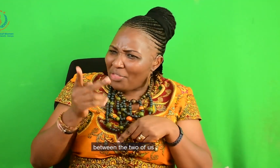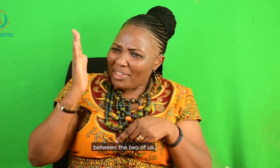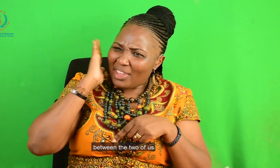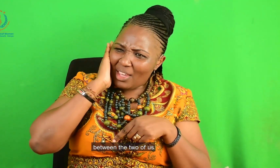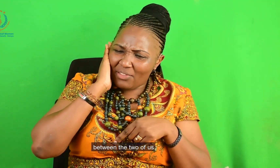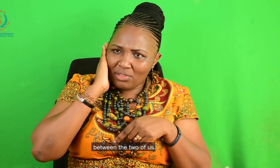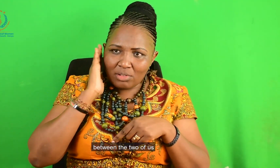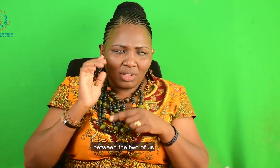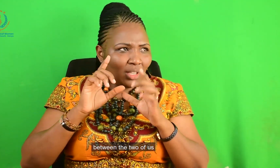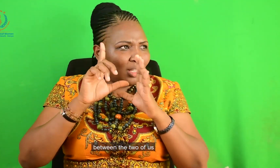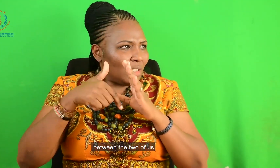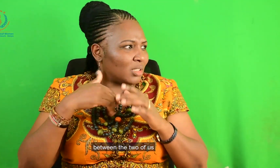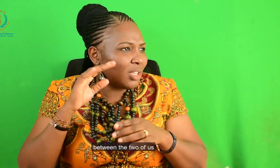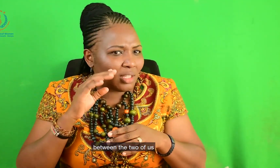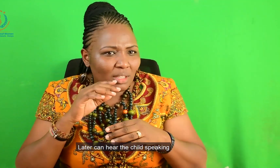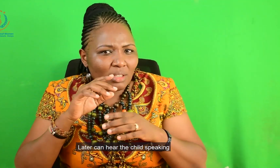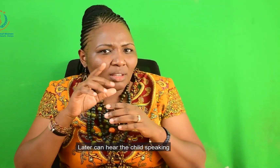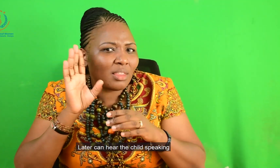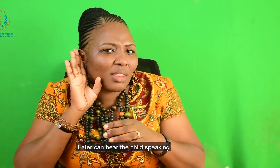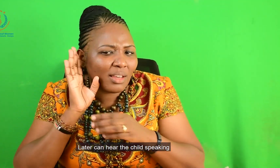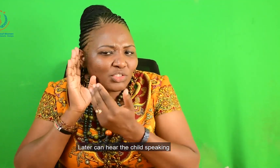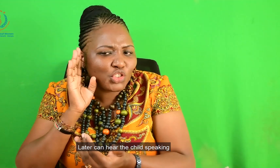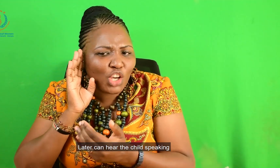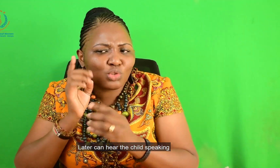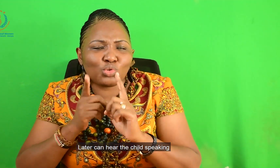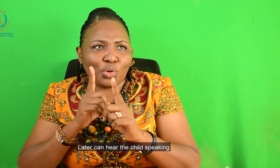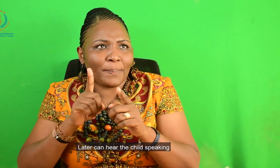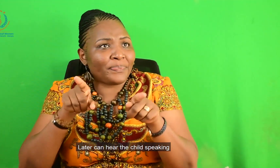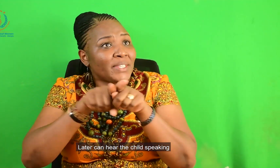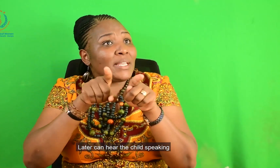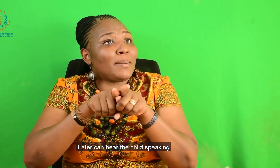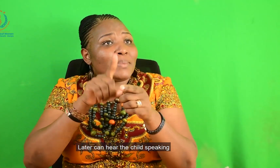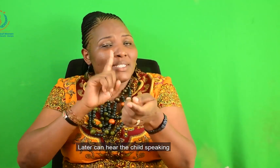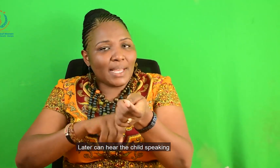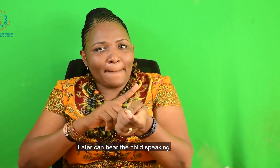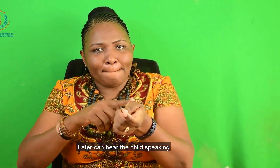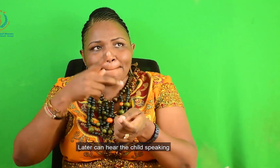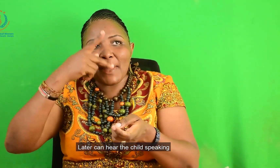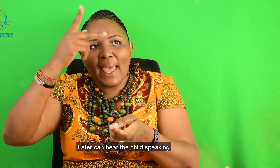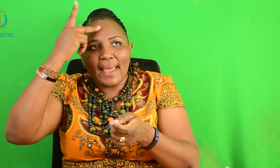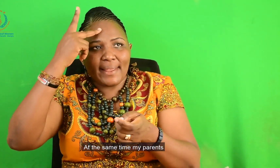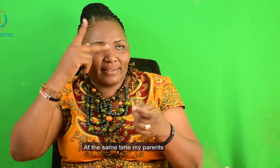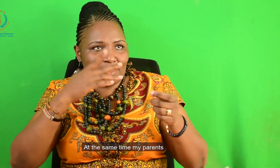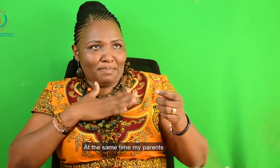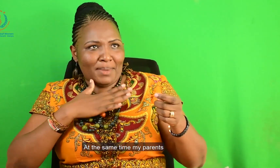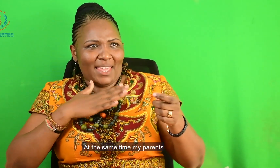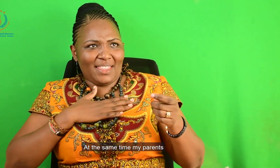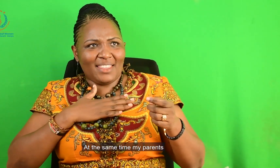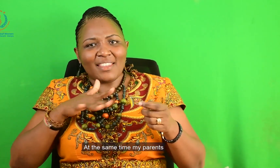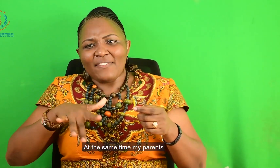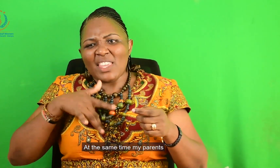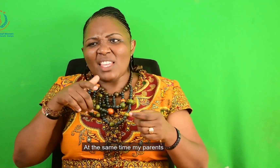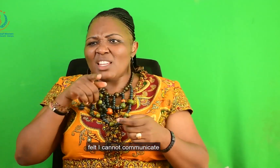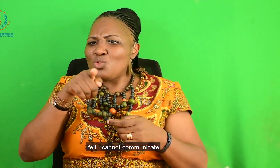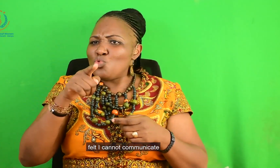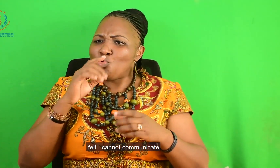between the two of us. Later, they hear the child speaking. Also at the same time, my parents felt I